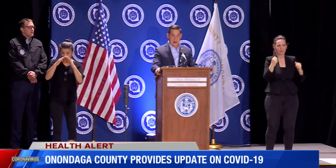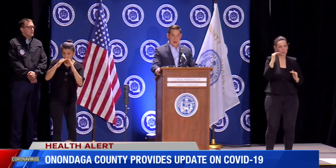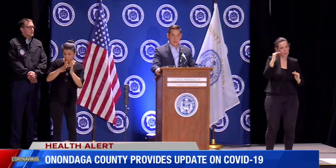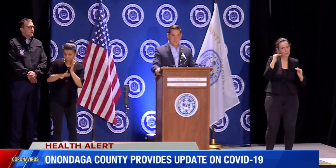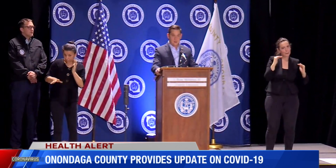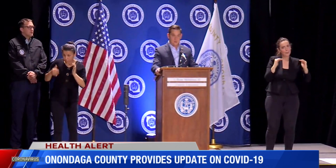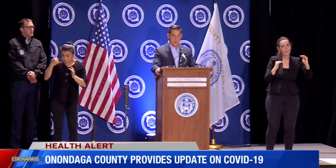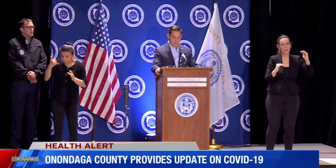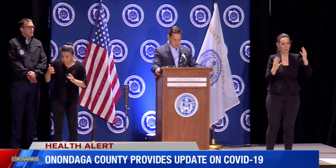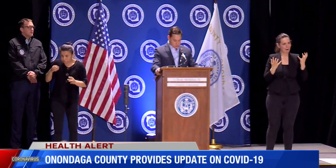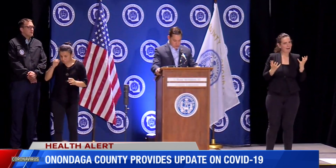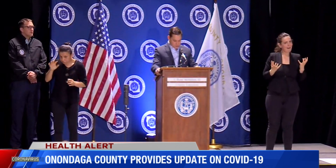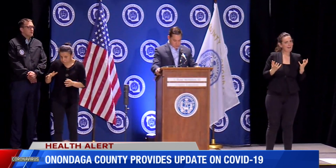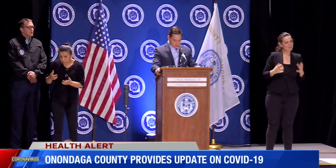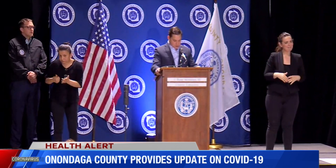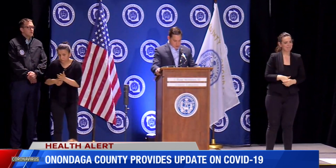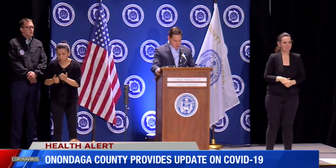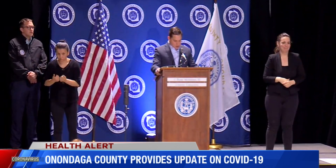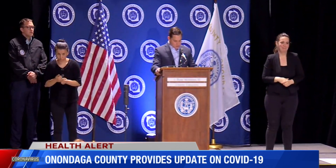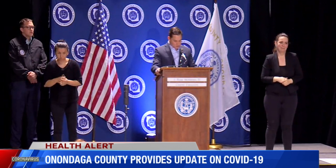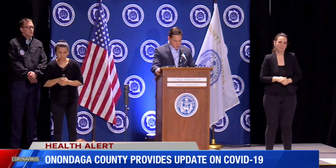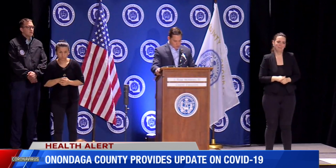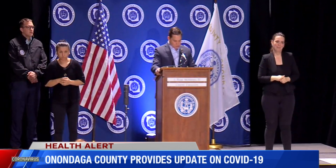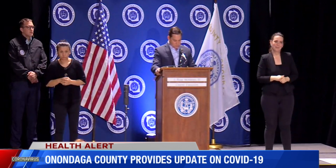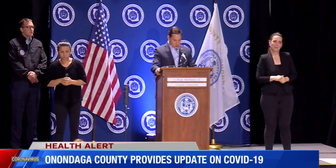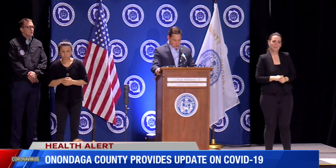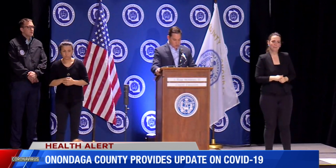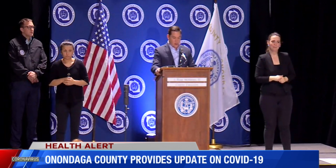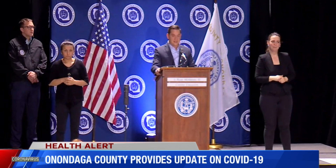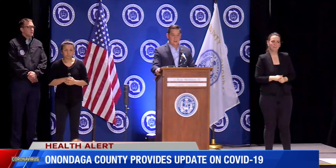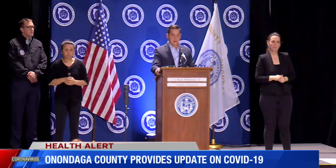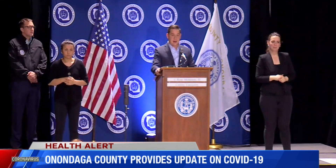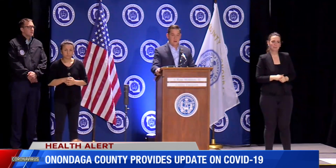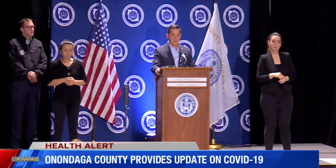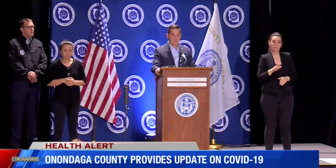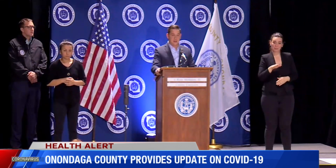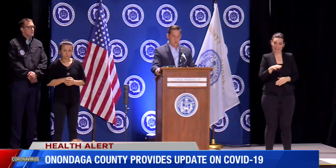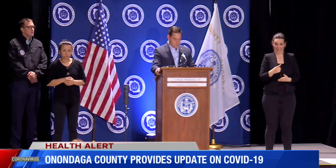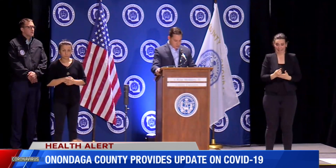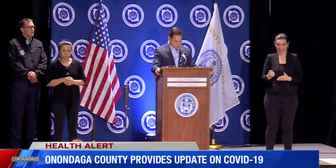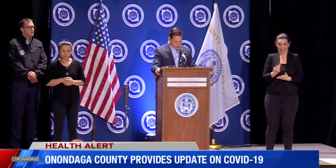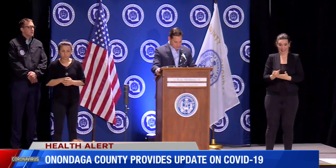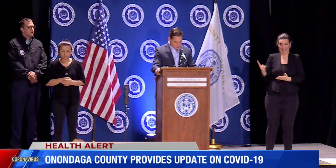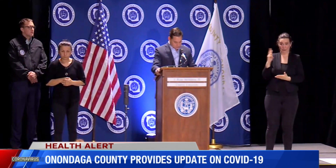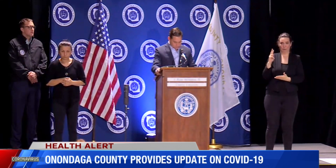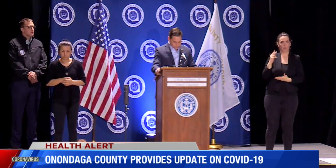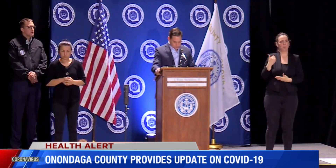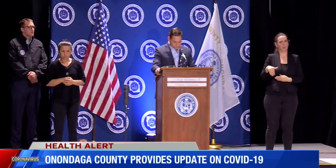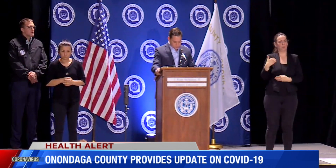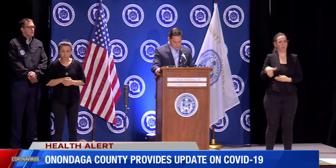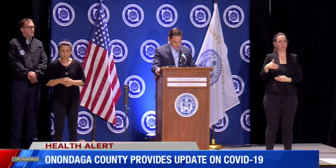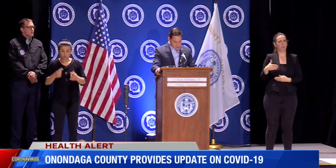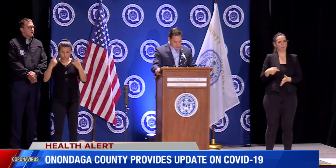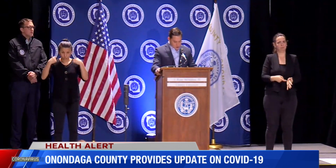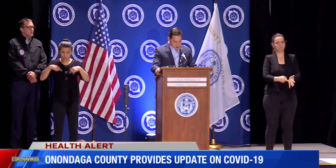Demand has been high over the last 2 weeks, so we've utilized technology to help in this process.